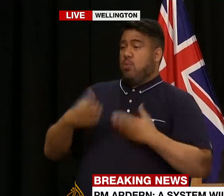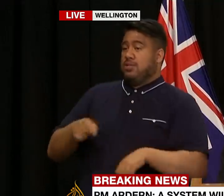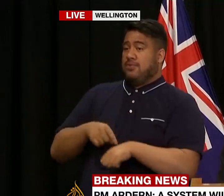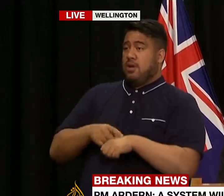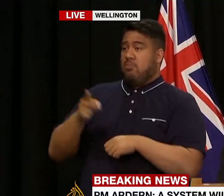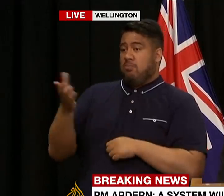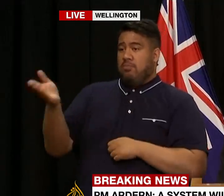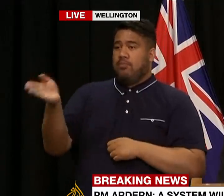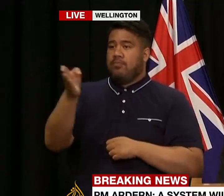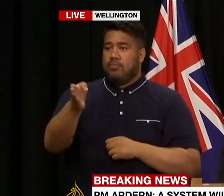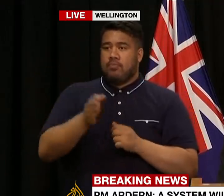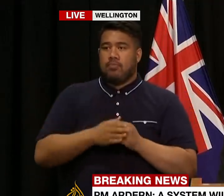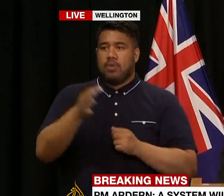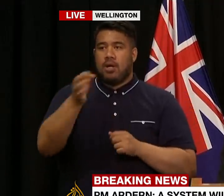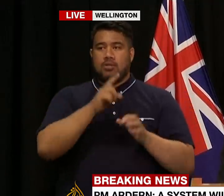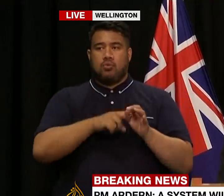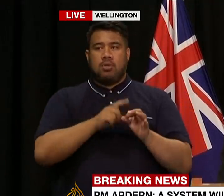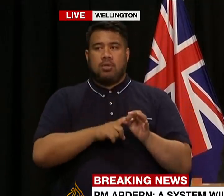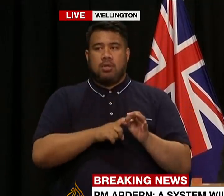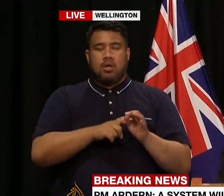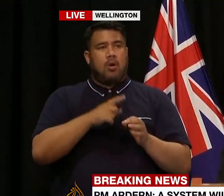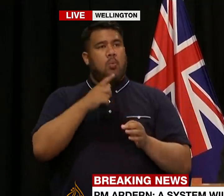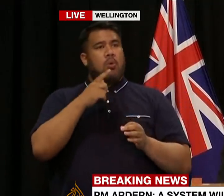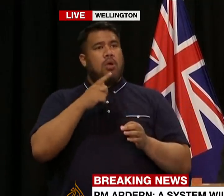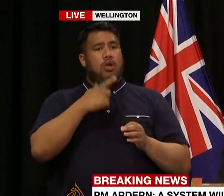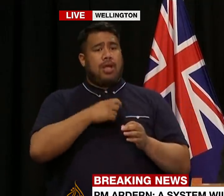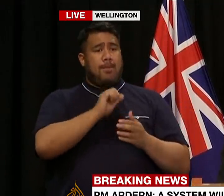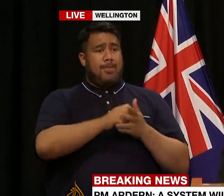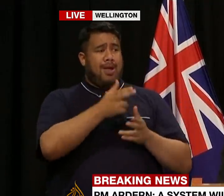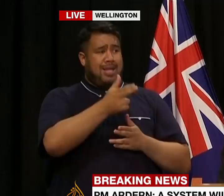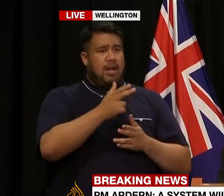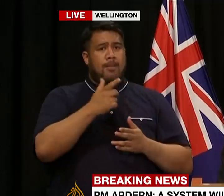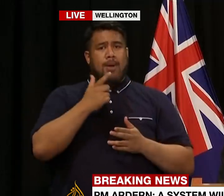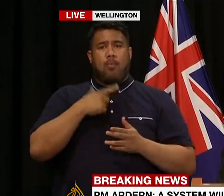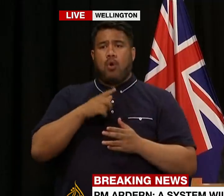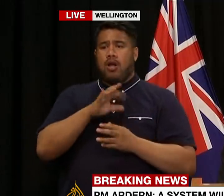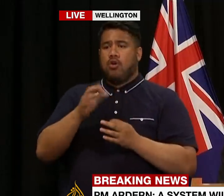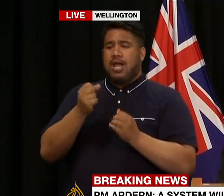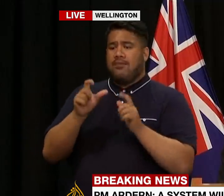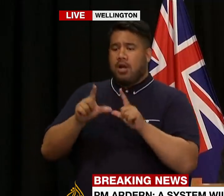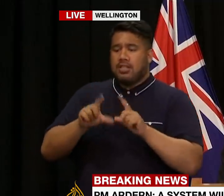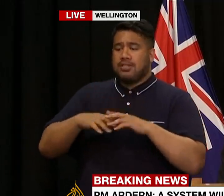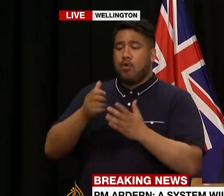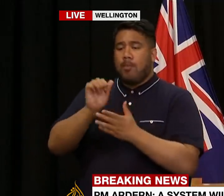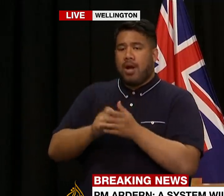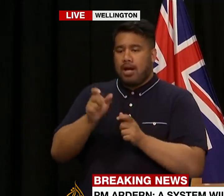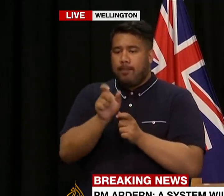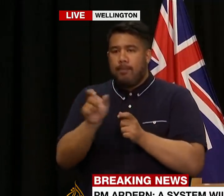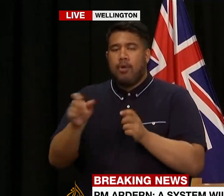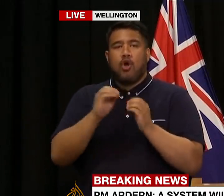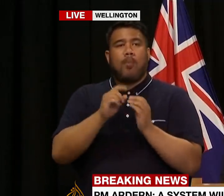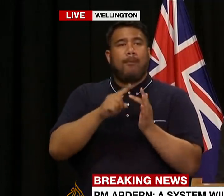for all ammunition? Give them to walk into it with any licence or without a licence.